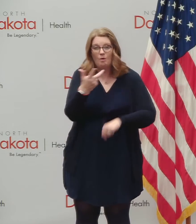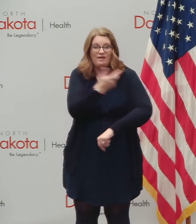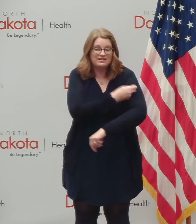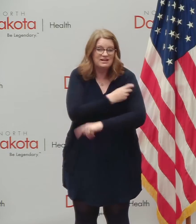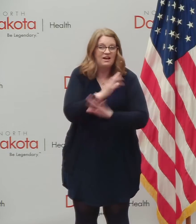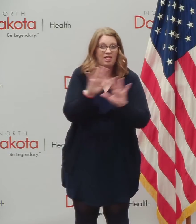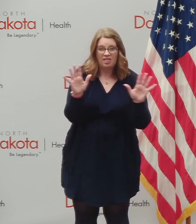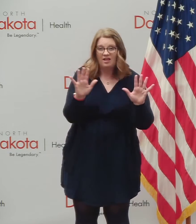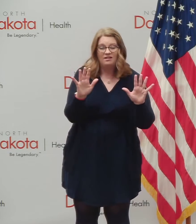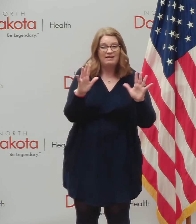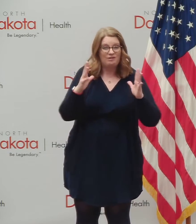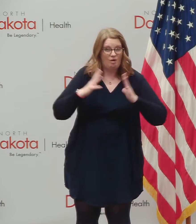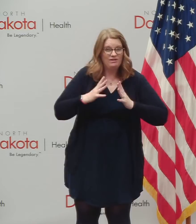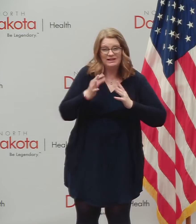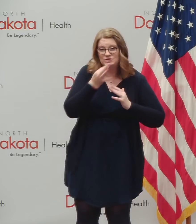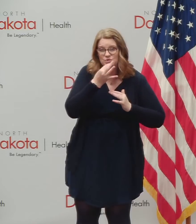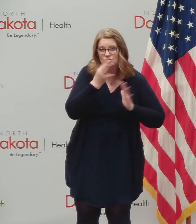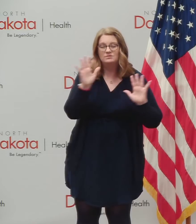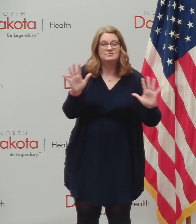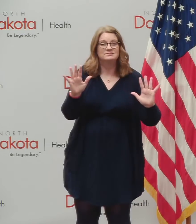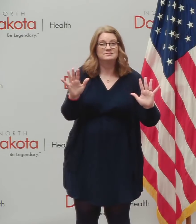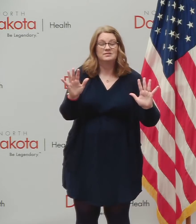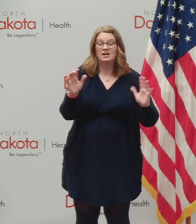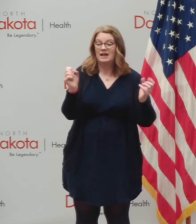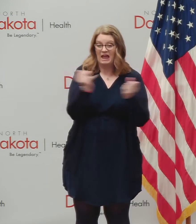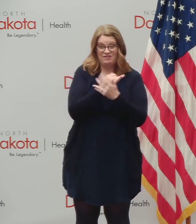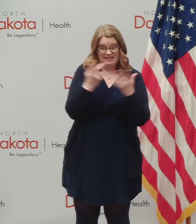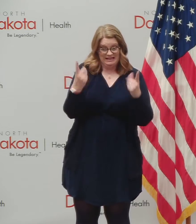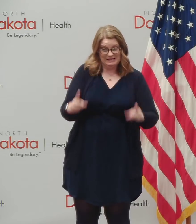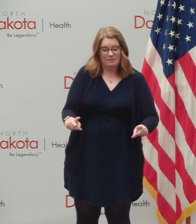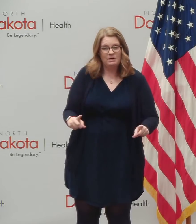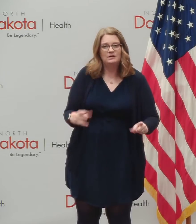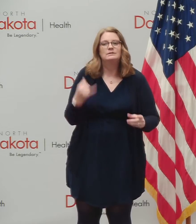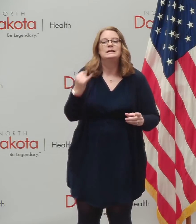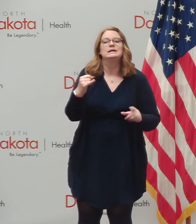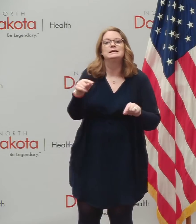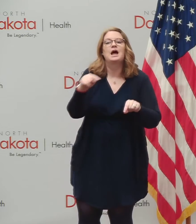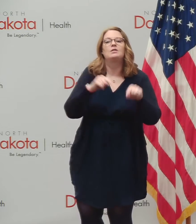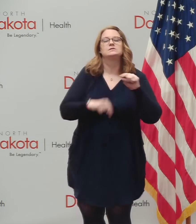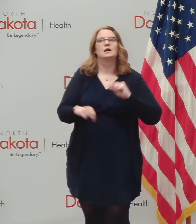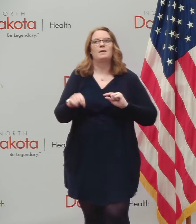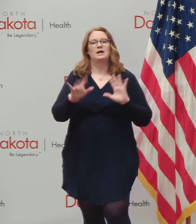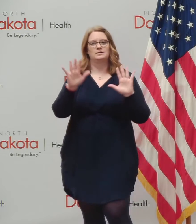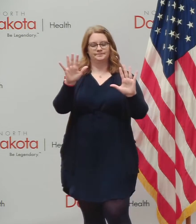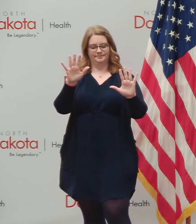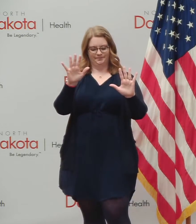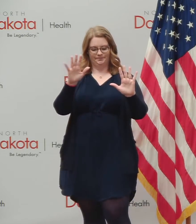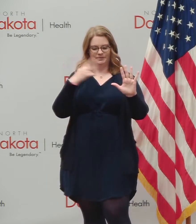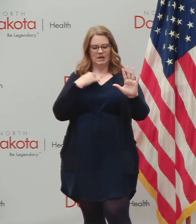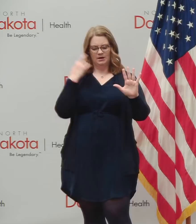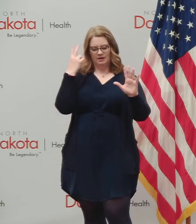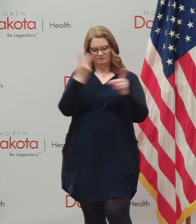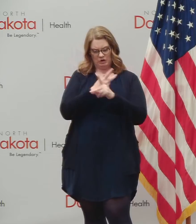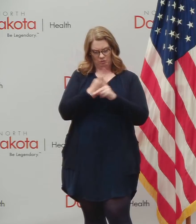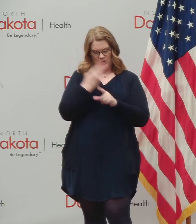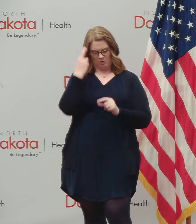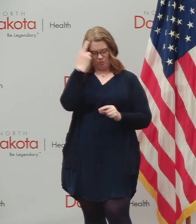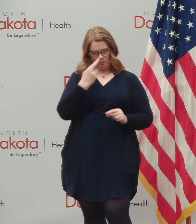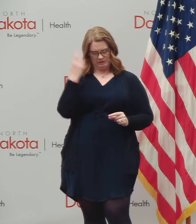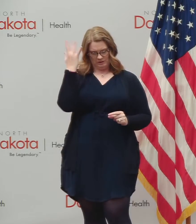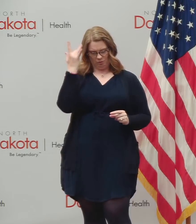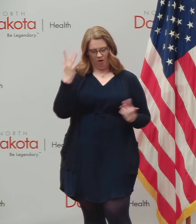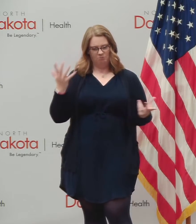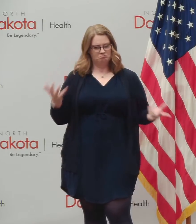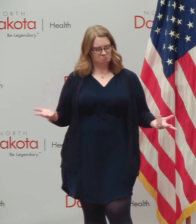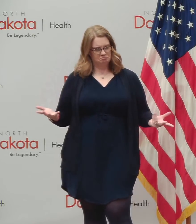the immediate horizon, this is a good time for everybody to pause, to reflect, get serious, find your own why, and then make a decision